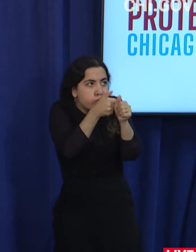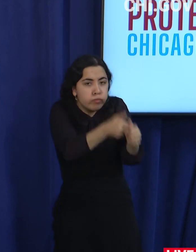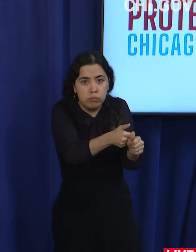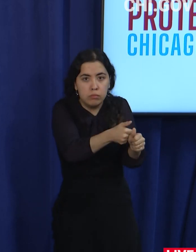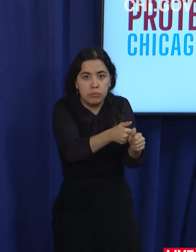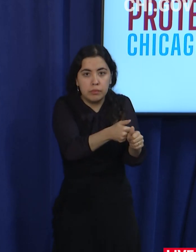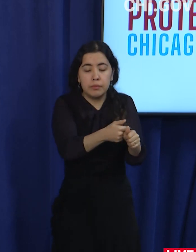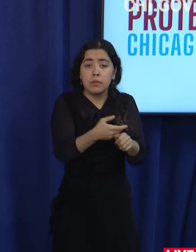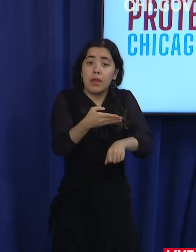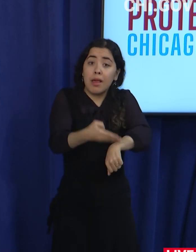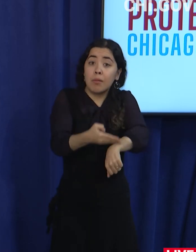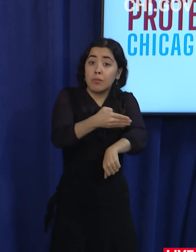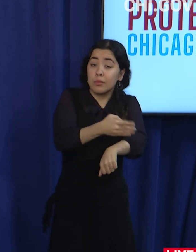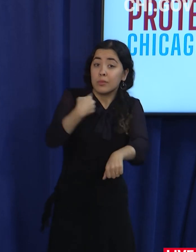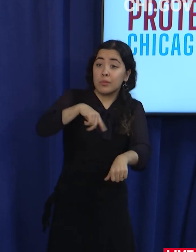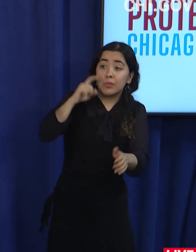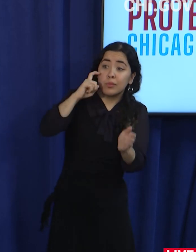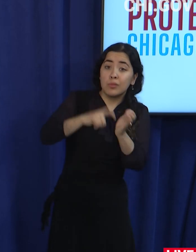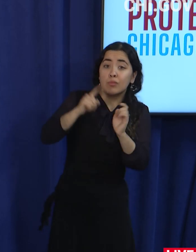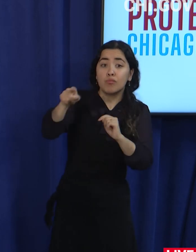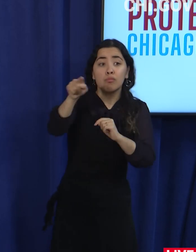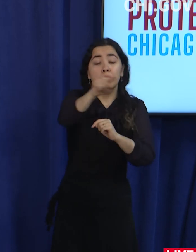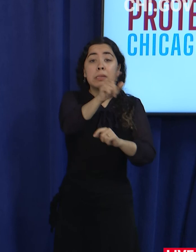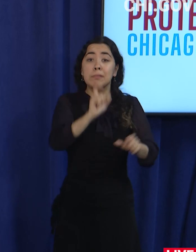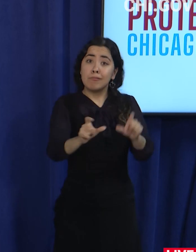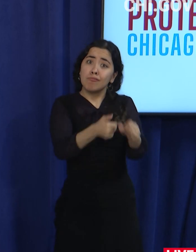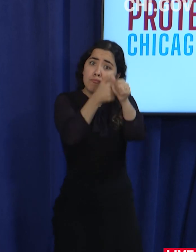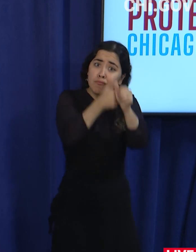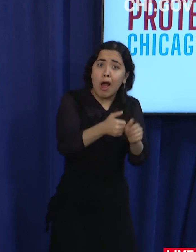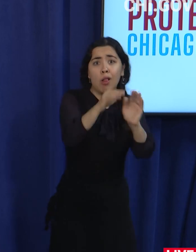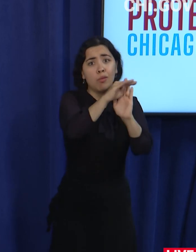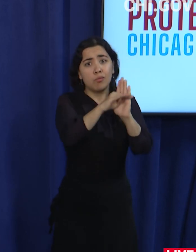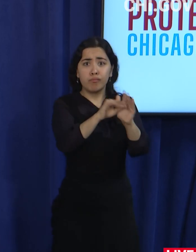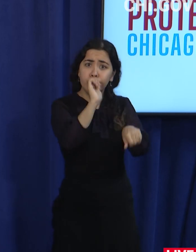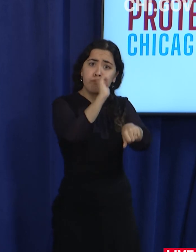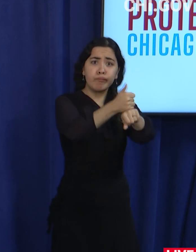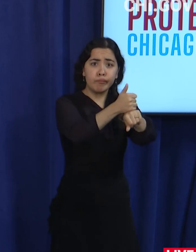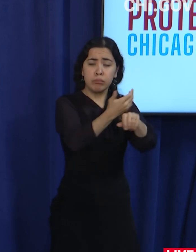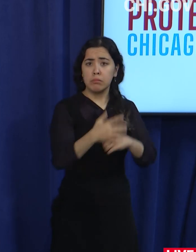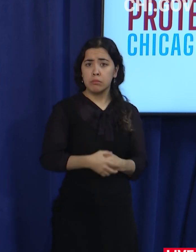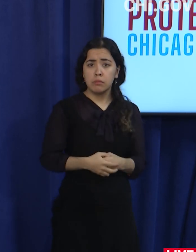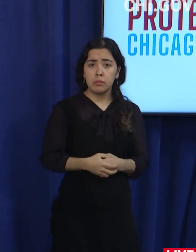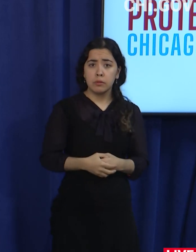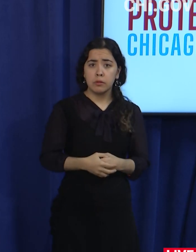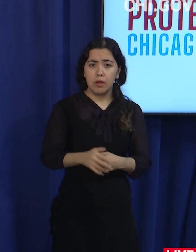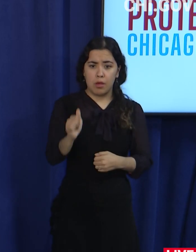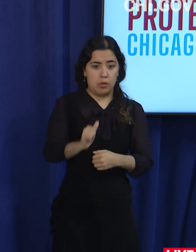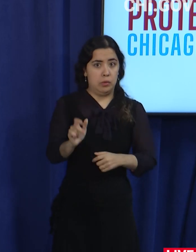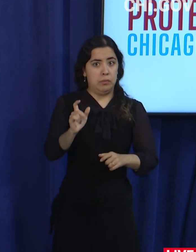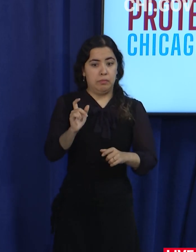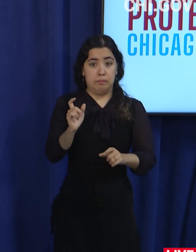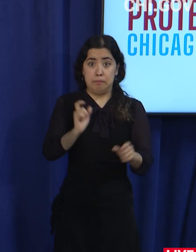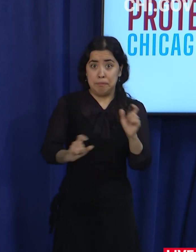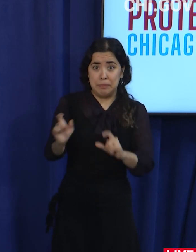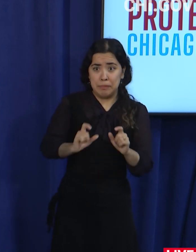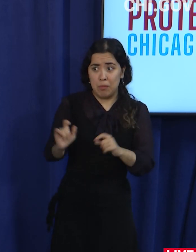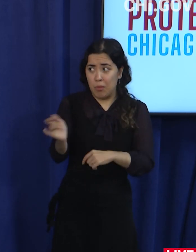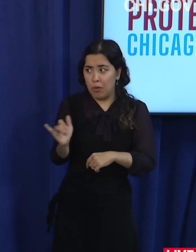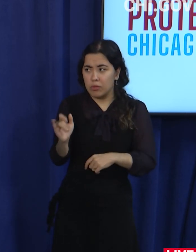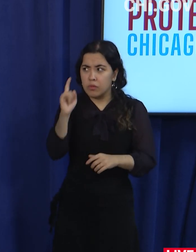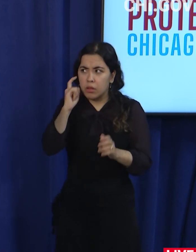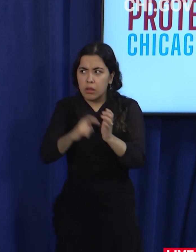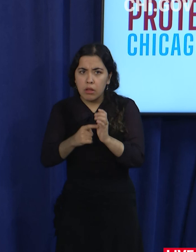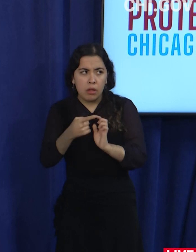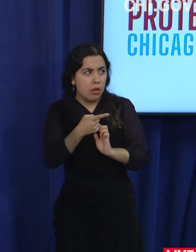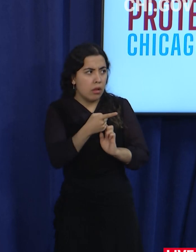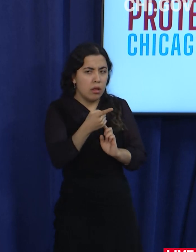mix of mitigation efforts that are in place, as well as, I think, messaging. People understandably get more concerned when